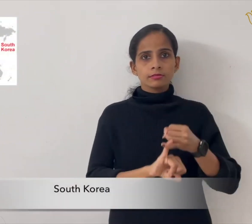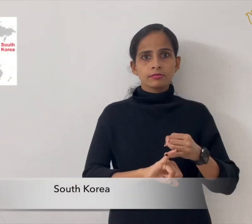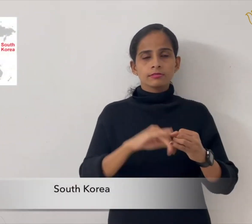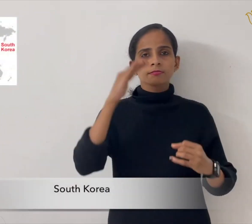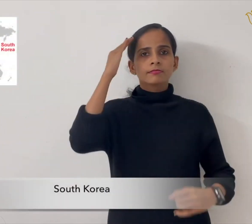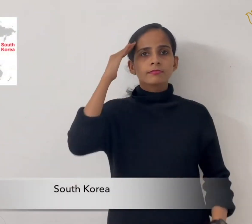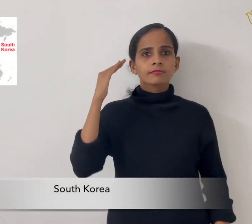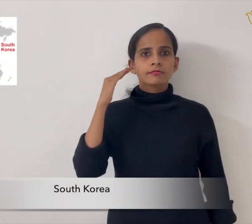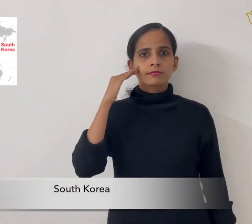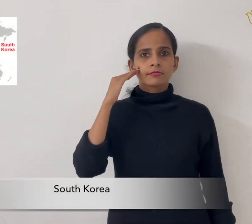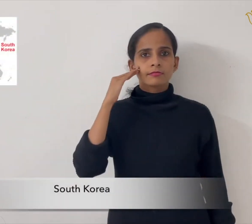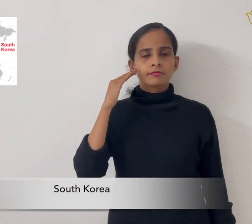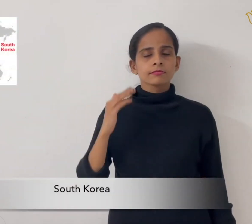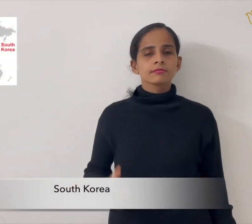South Korea,